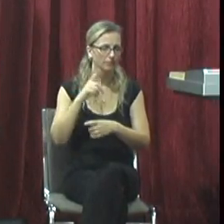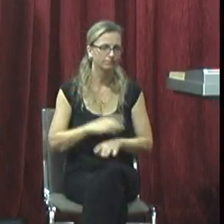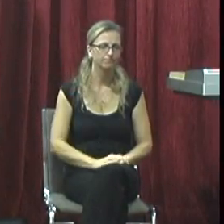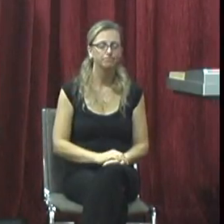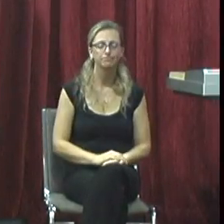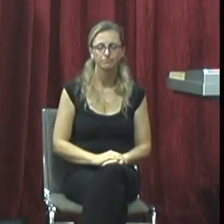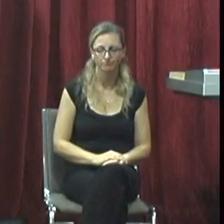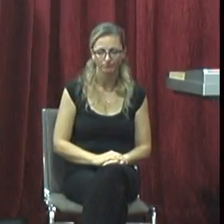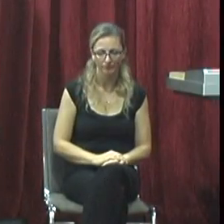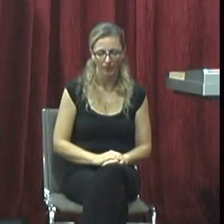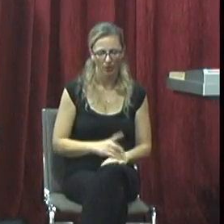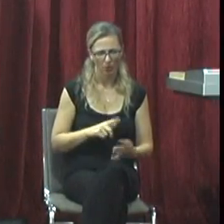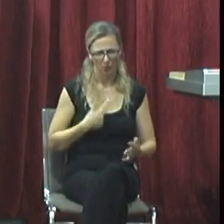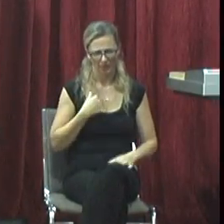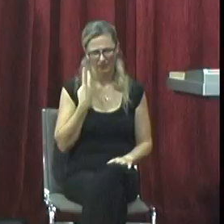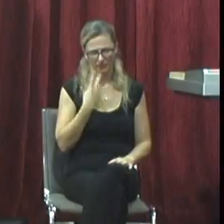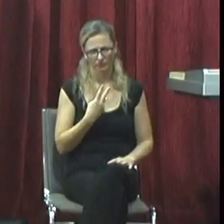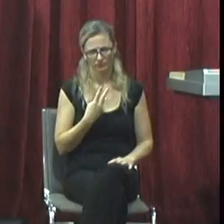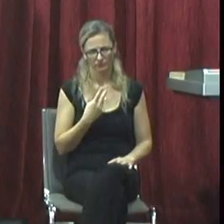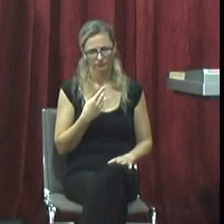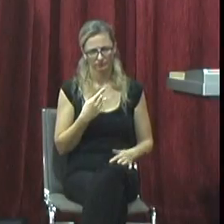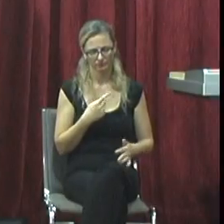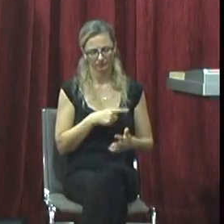saw was